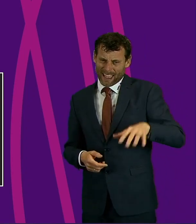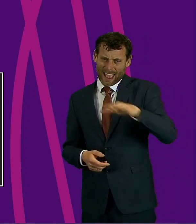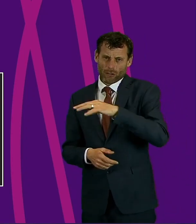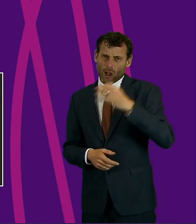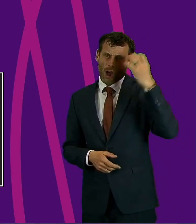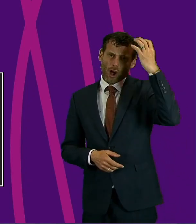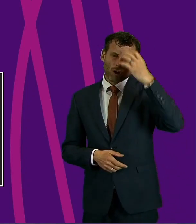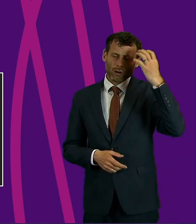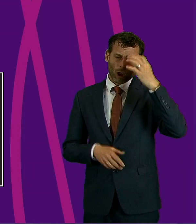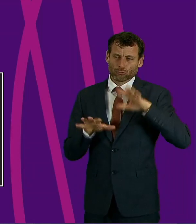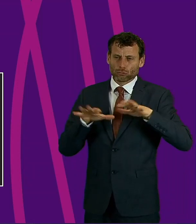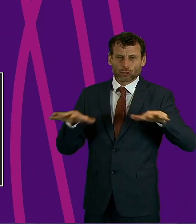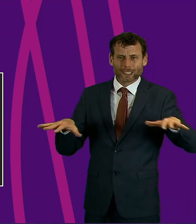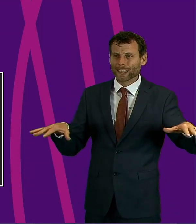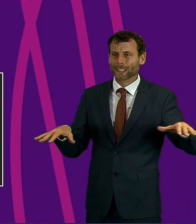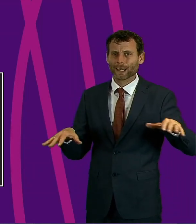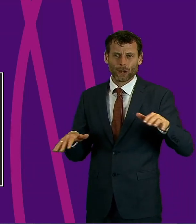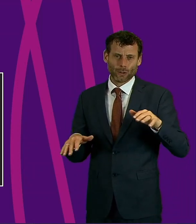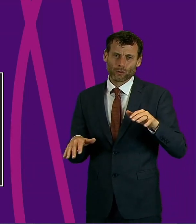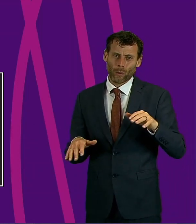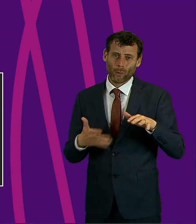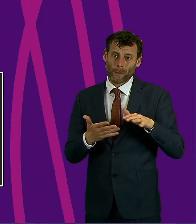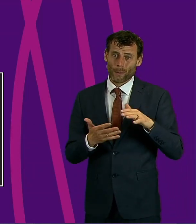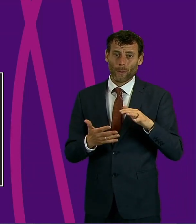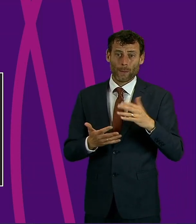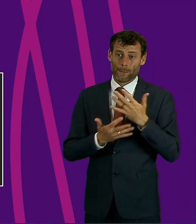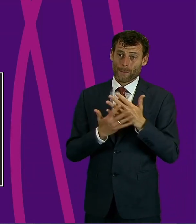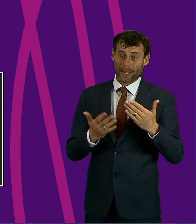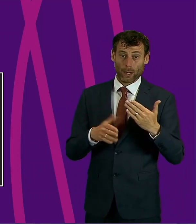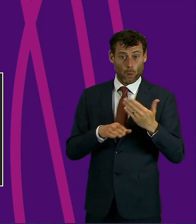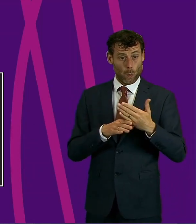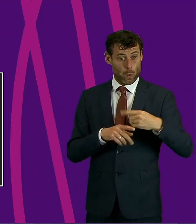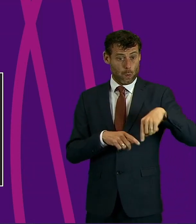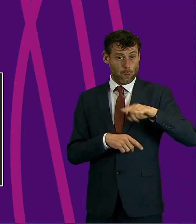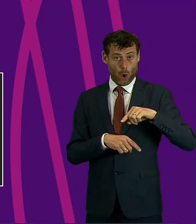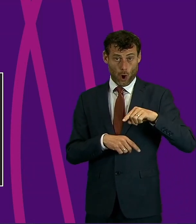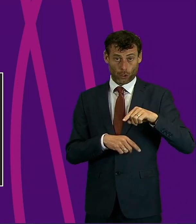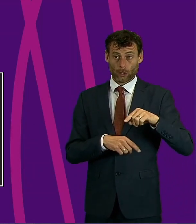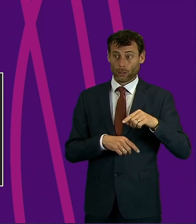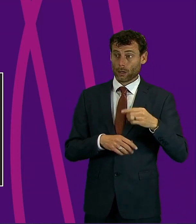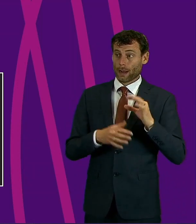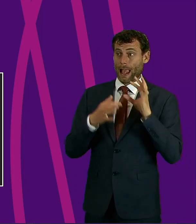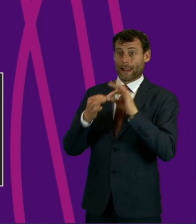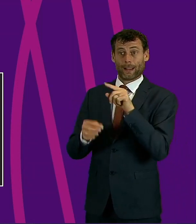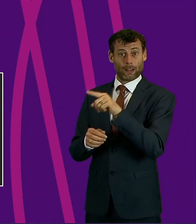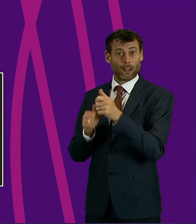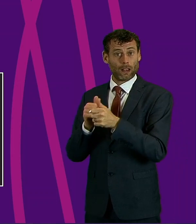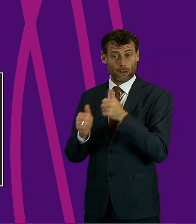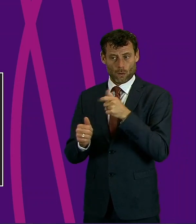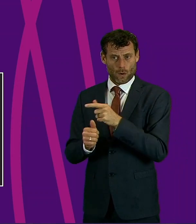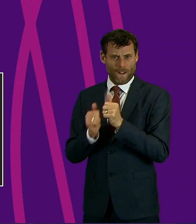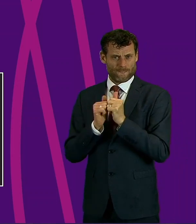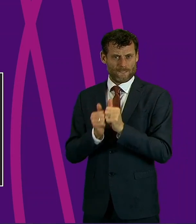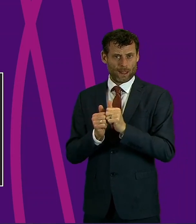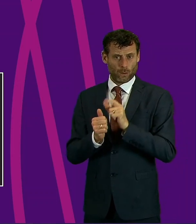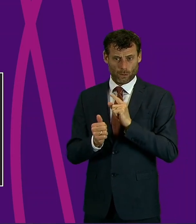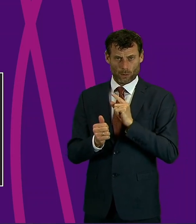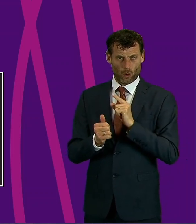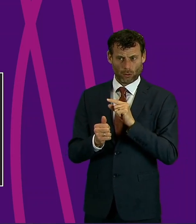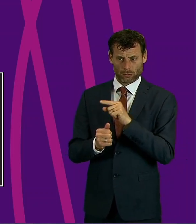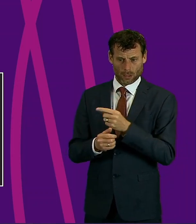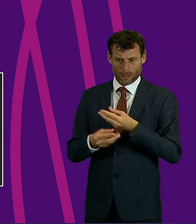Borders, and the young people in particular will be affected acutely. Can I ask the First Minister